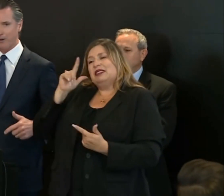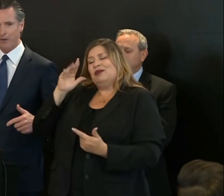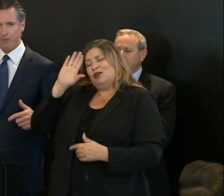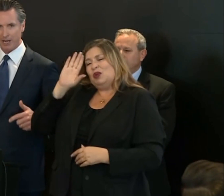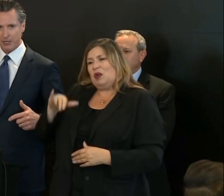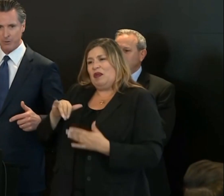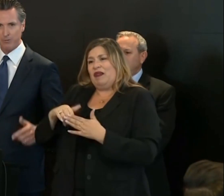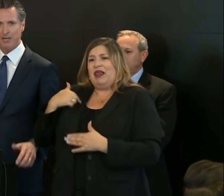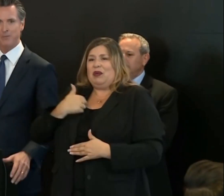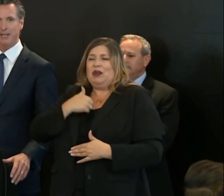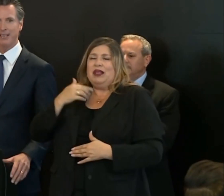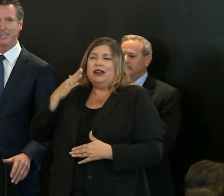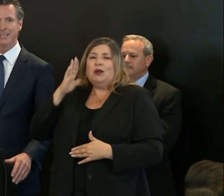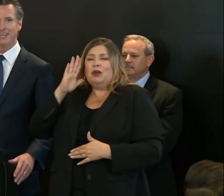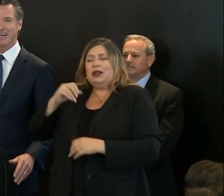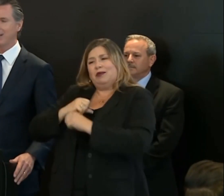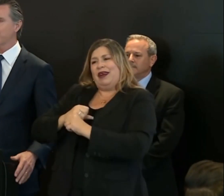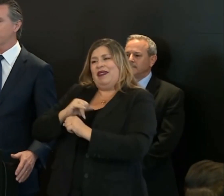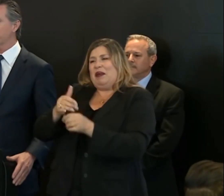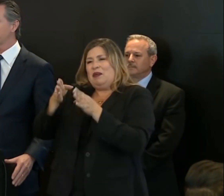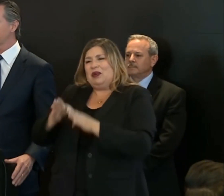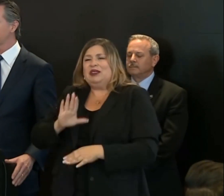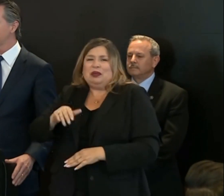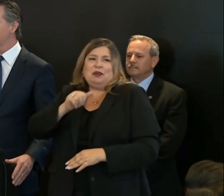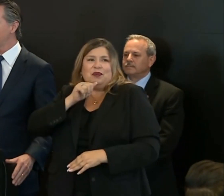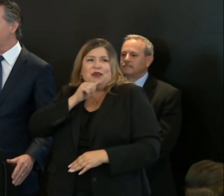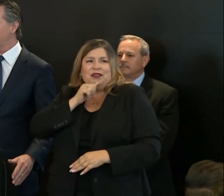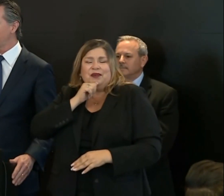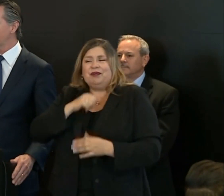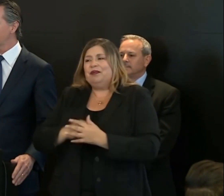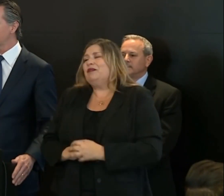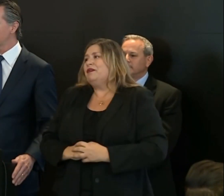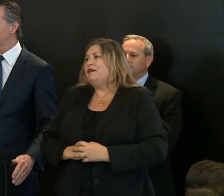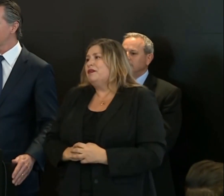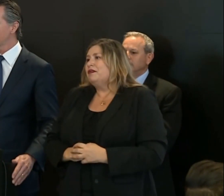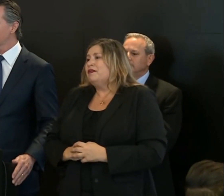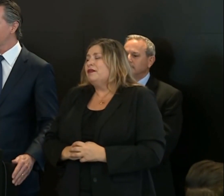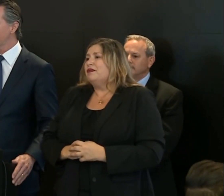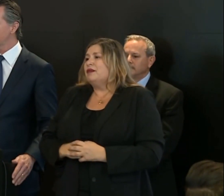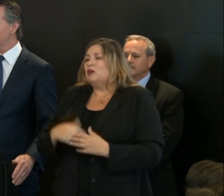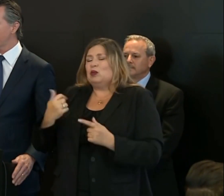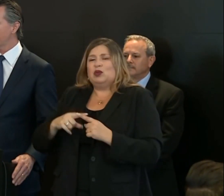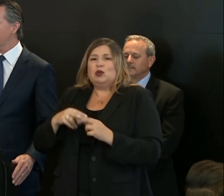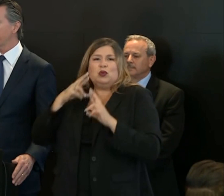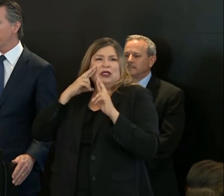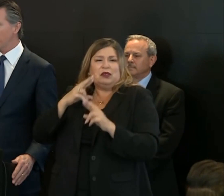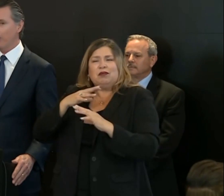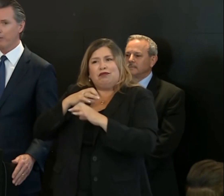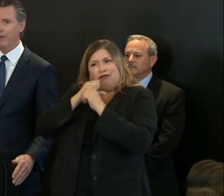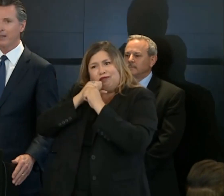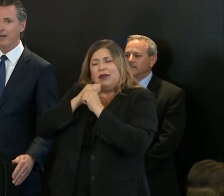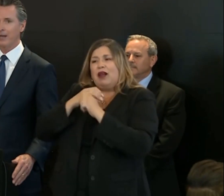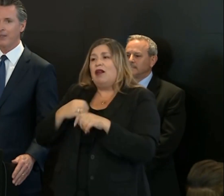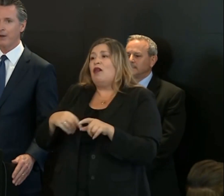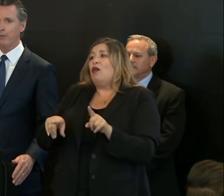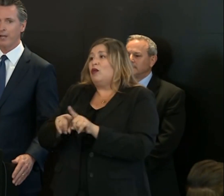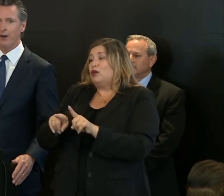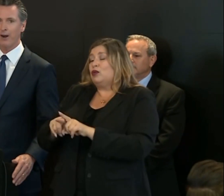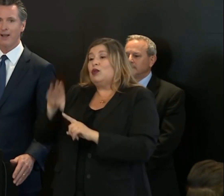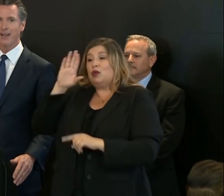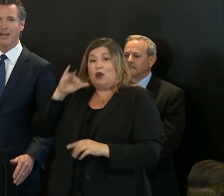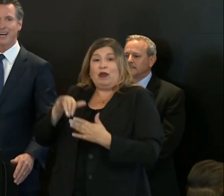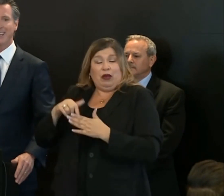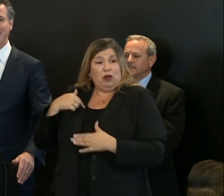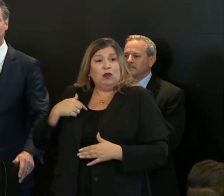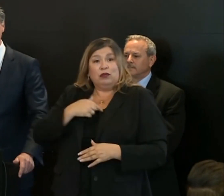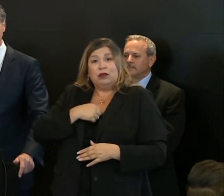understand our patient responsibility to protect and preserve confidentiality, but know that we